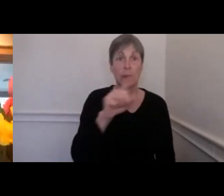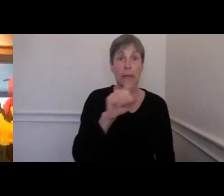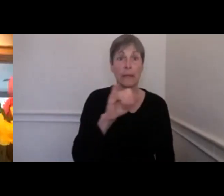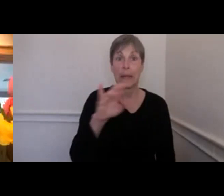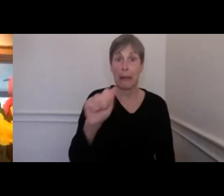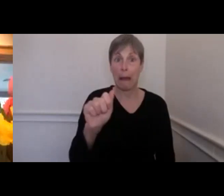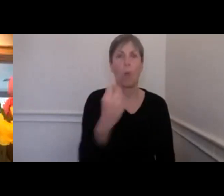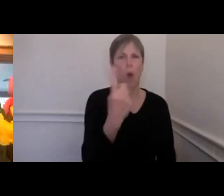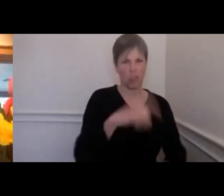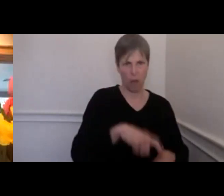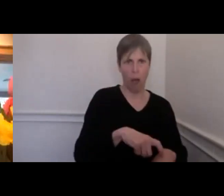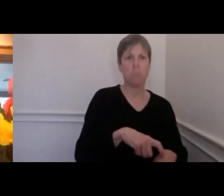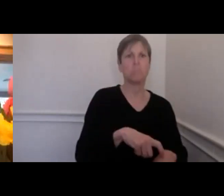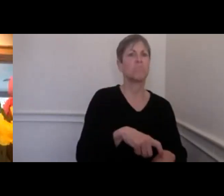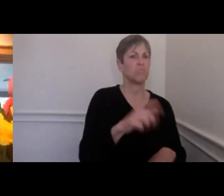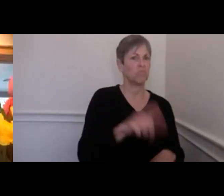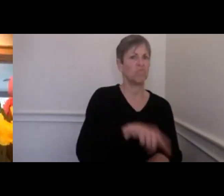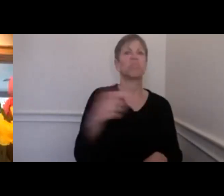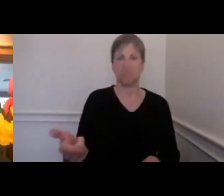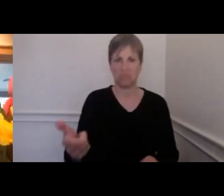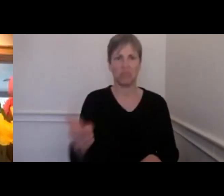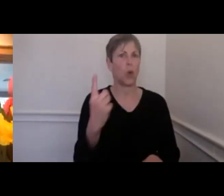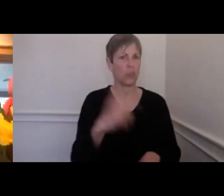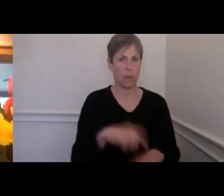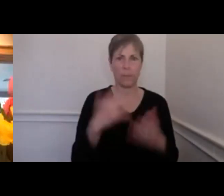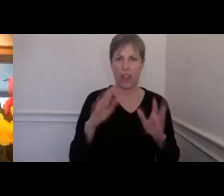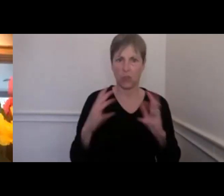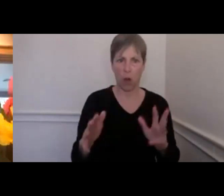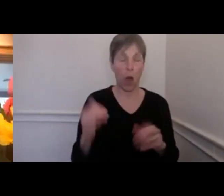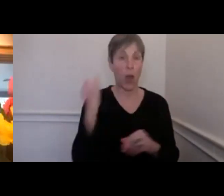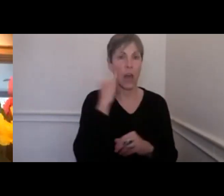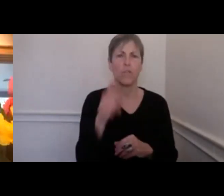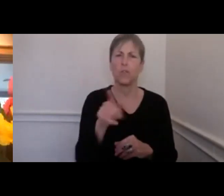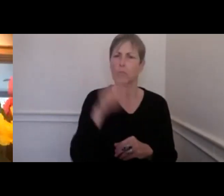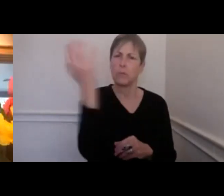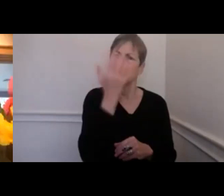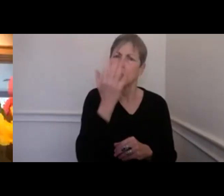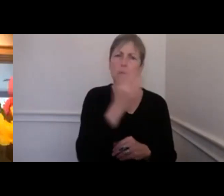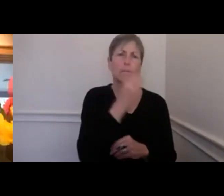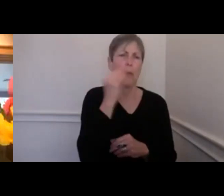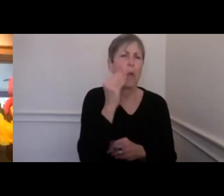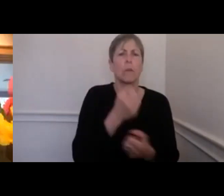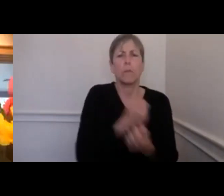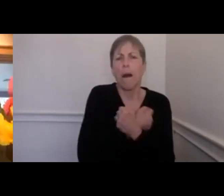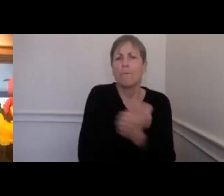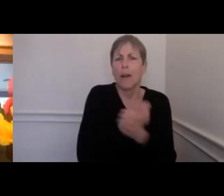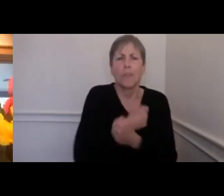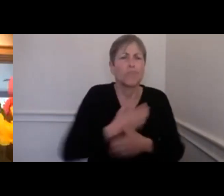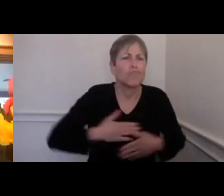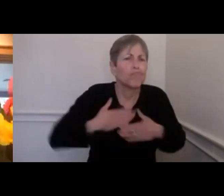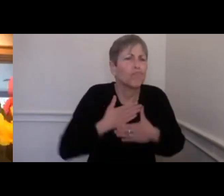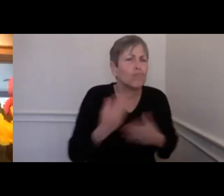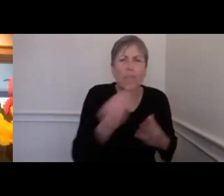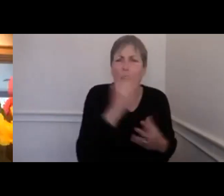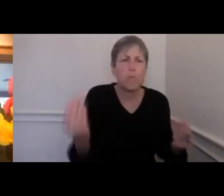zinnias the whole season. If you are a sincerely devout florist and just want the biggest, most opulent